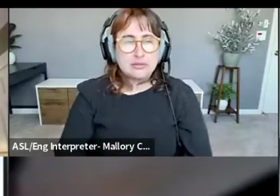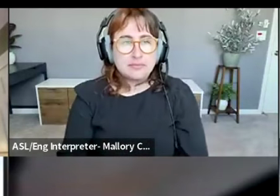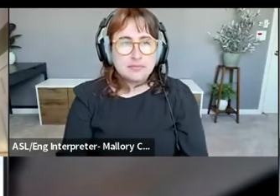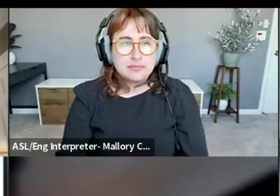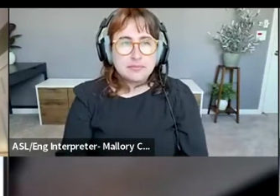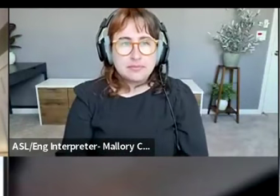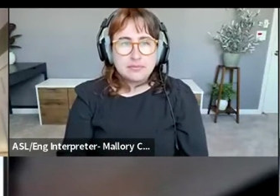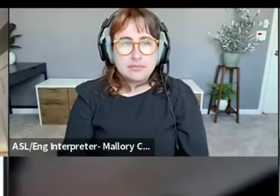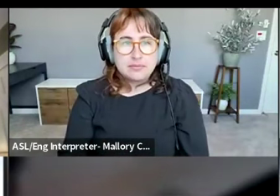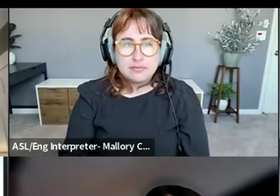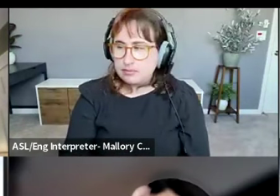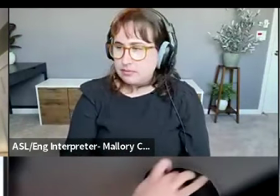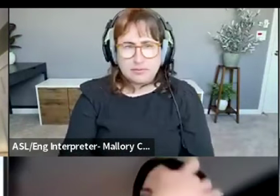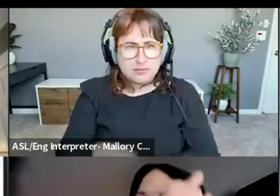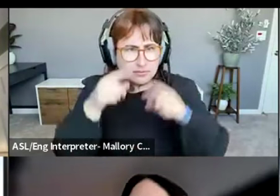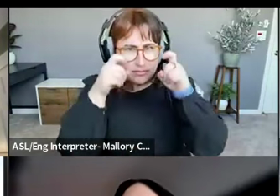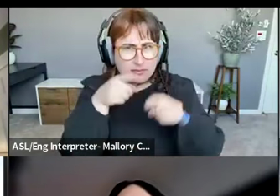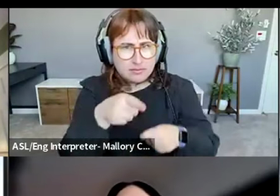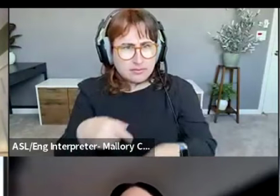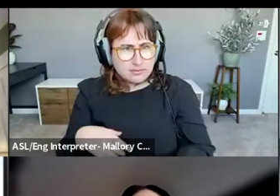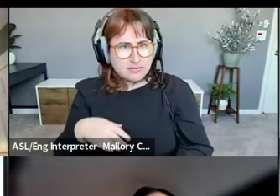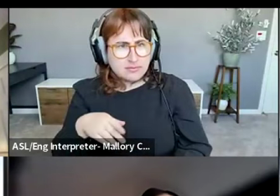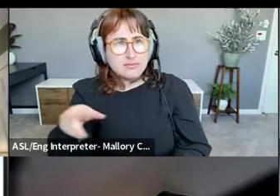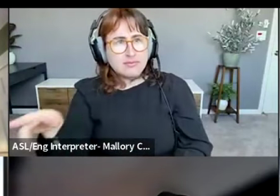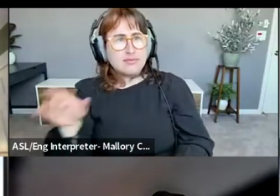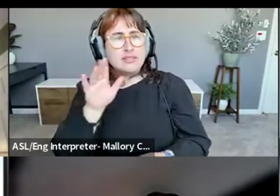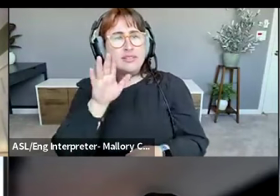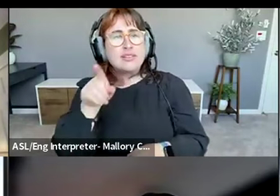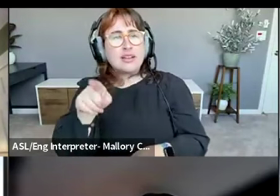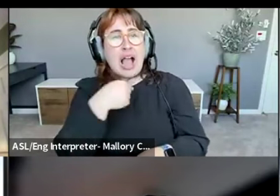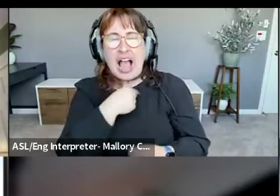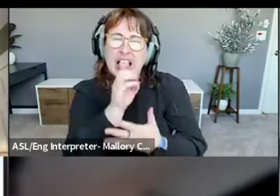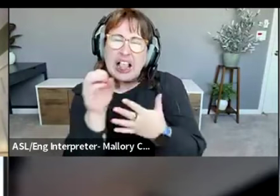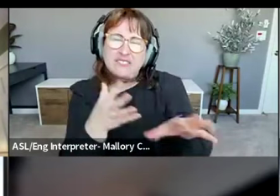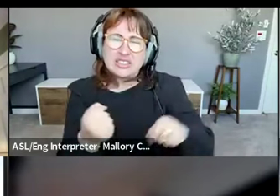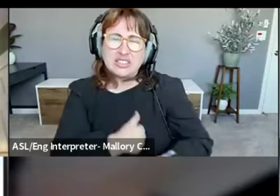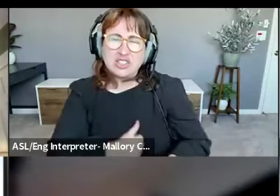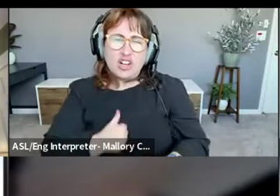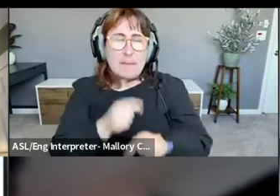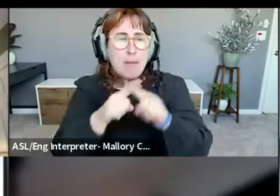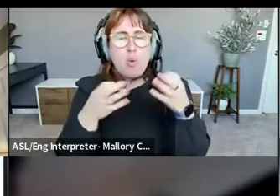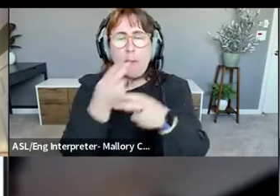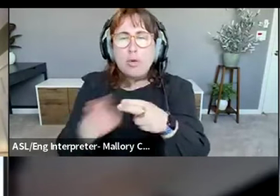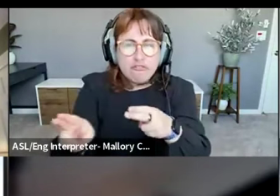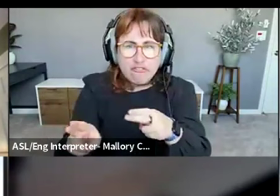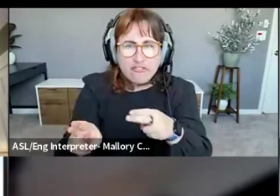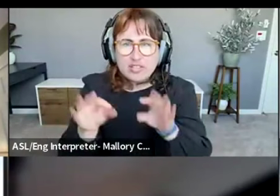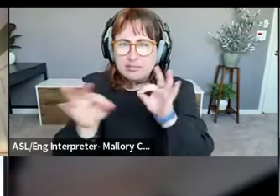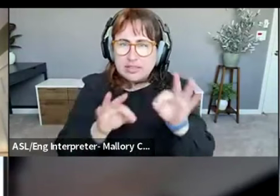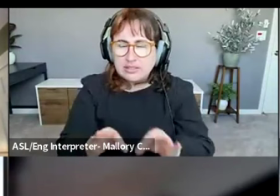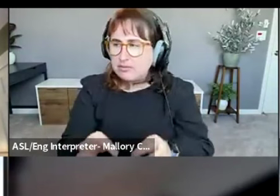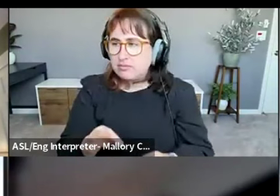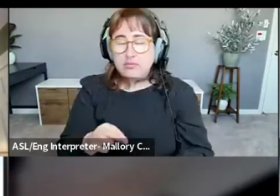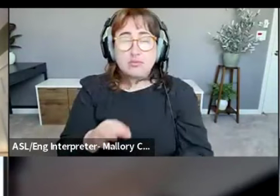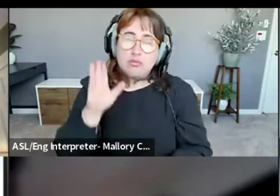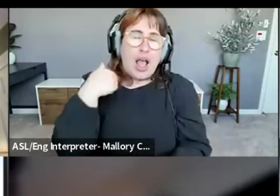So I went through some of those features really, really fast, but I just wanted to give you a brief overview of Angel Sense. It's definitely